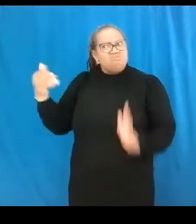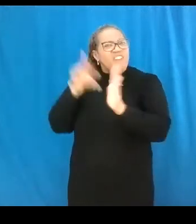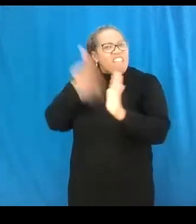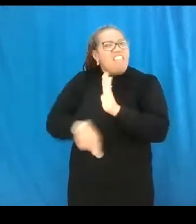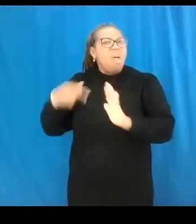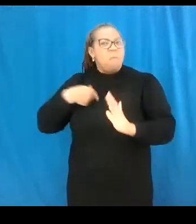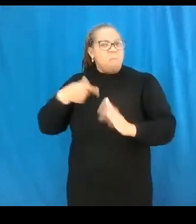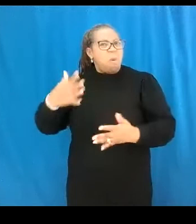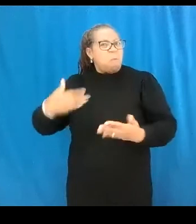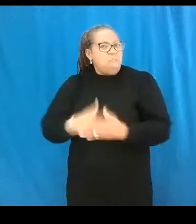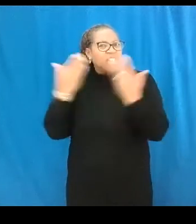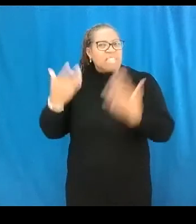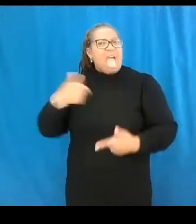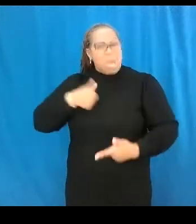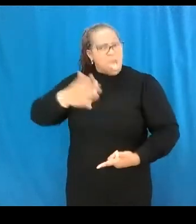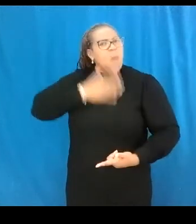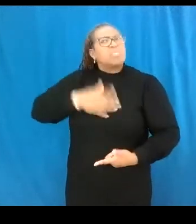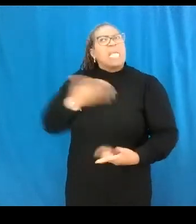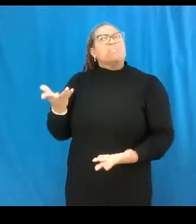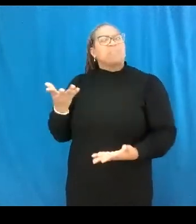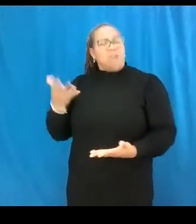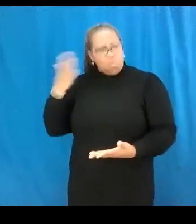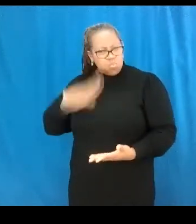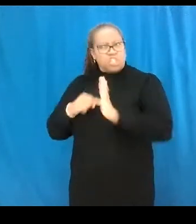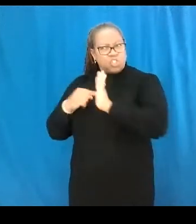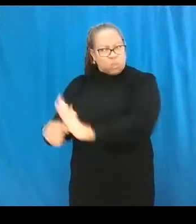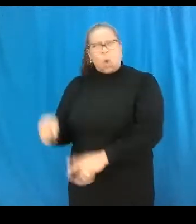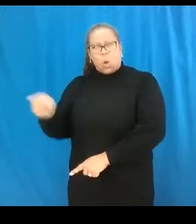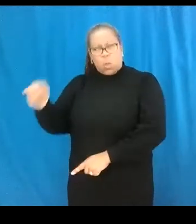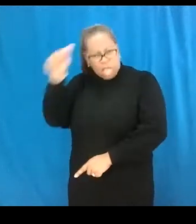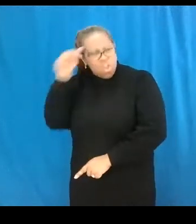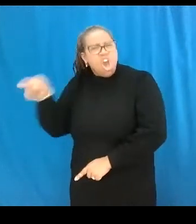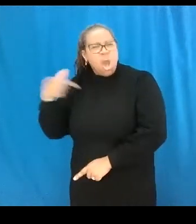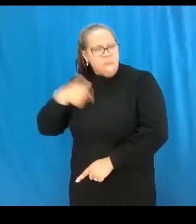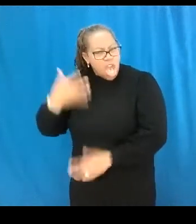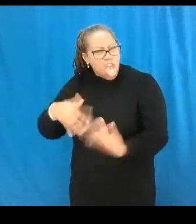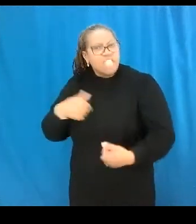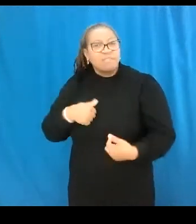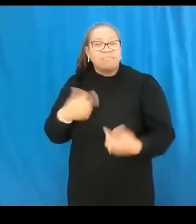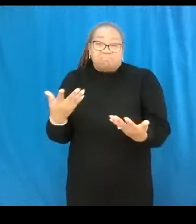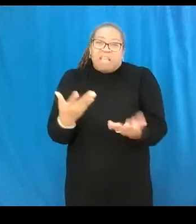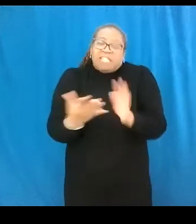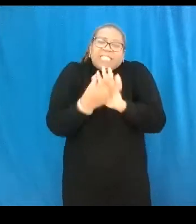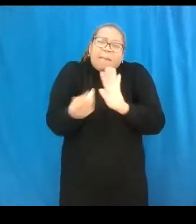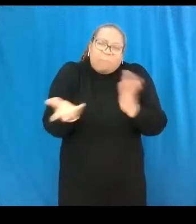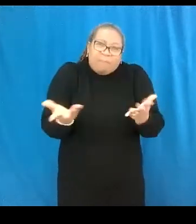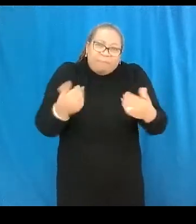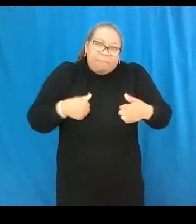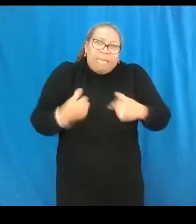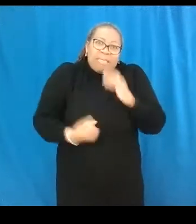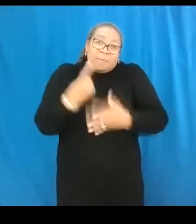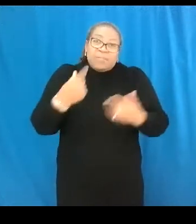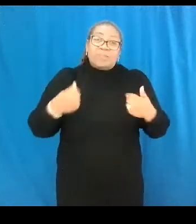how offended I was. So that was the story of my petty retaliations in the day. And there's